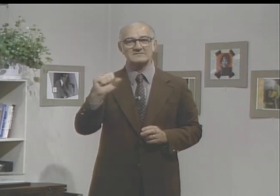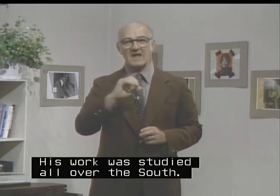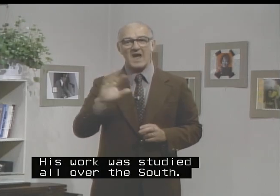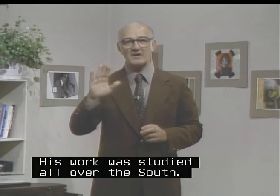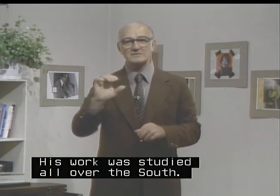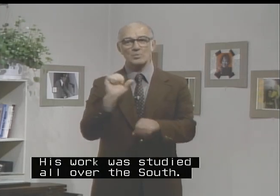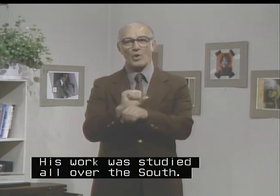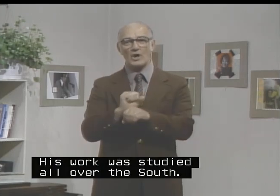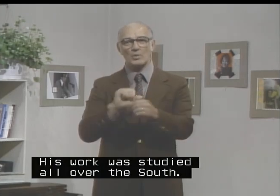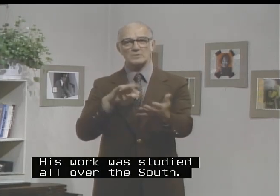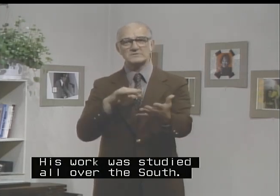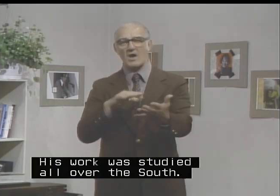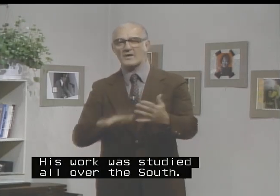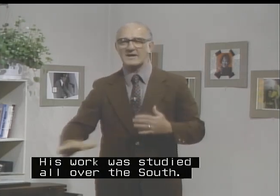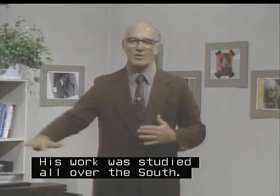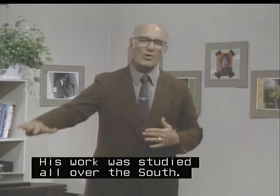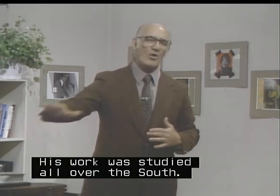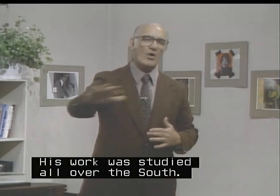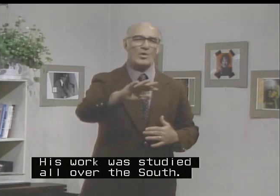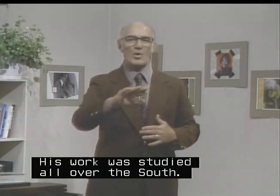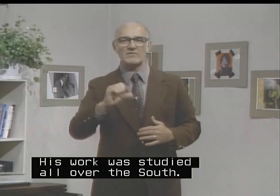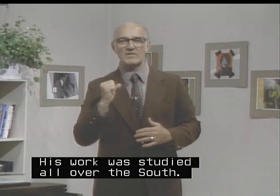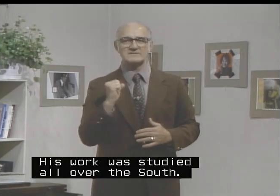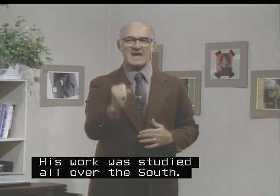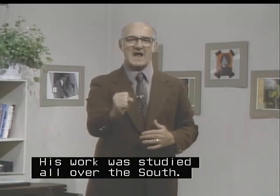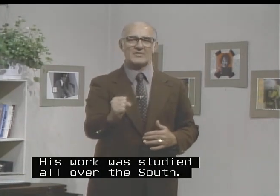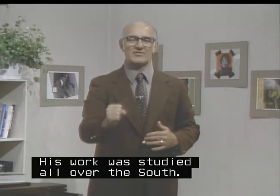Architects. His work was studied all over the South.